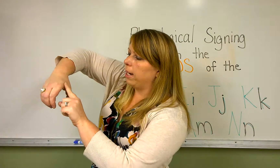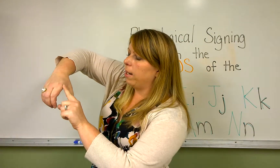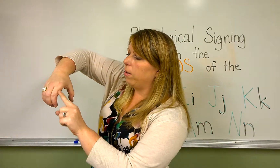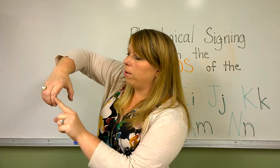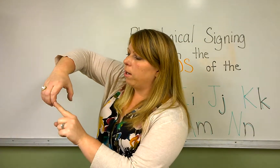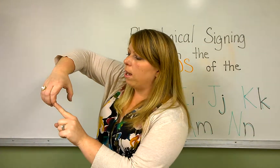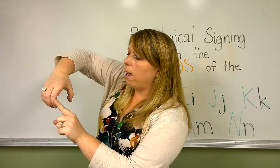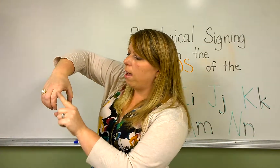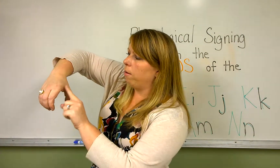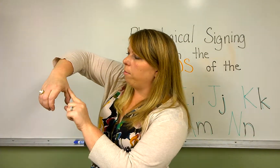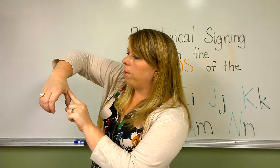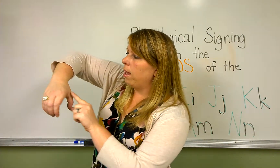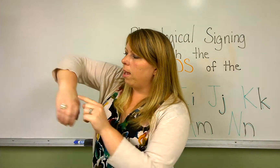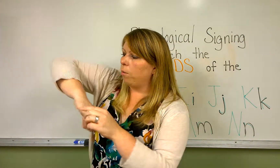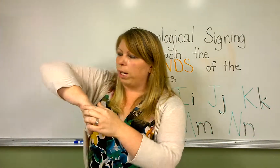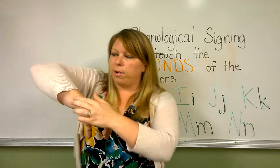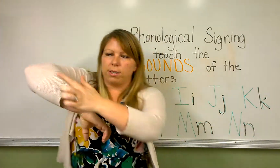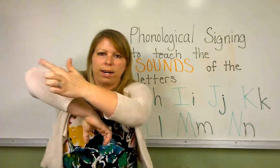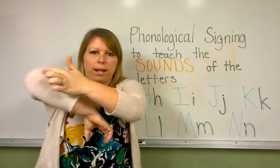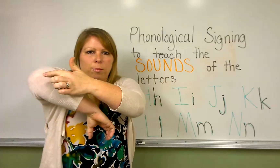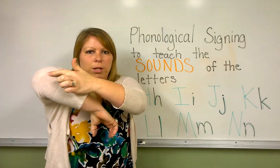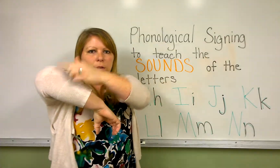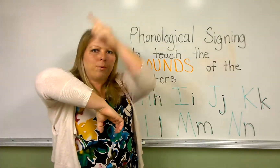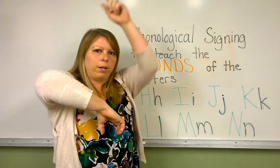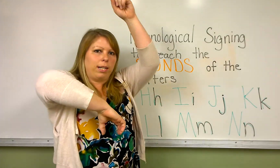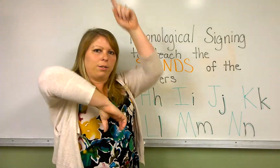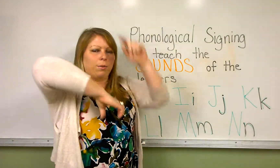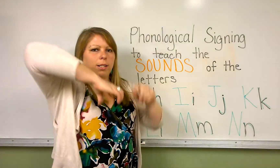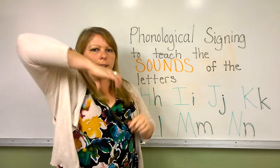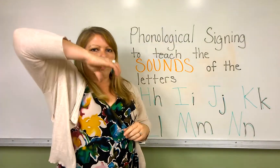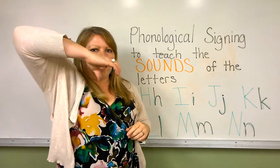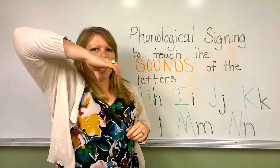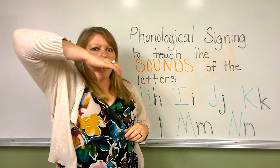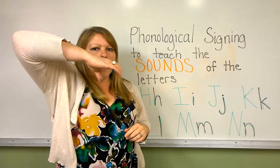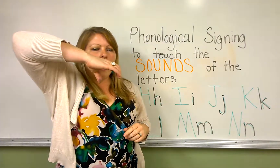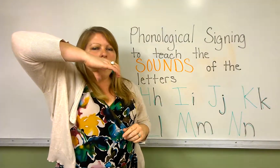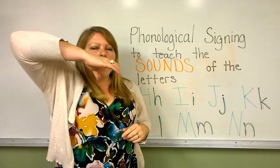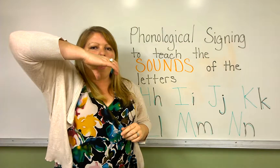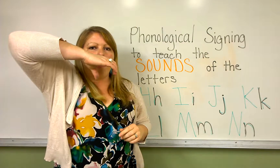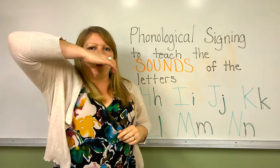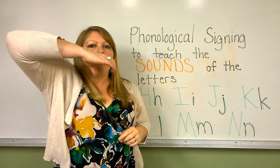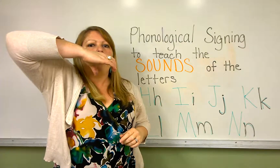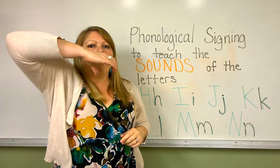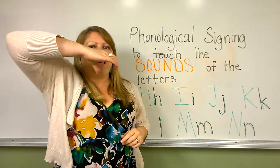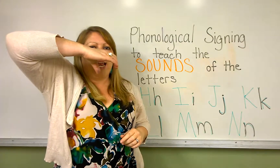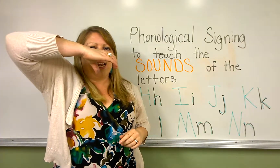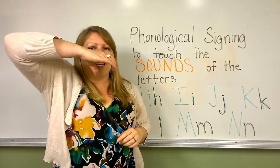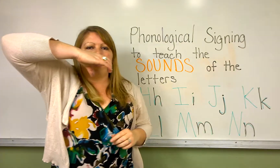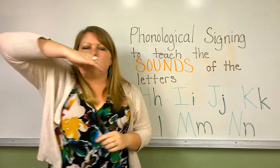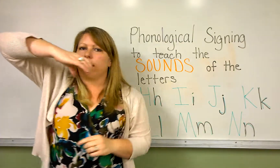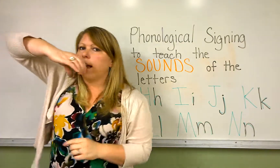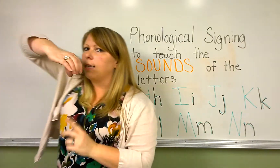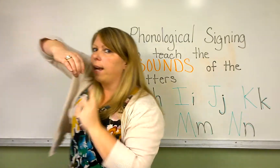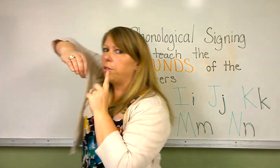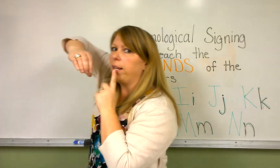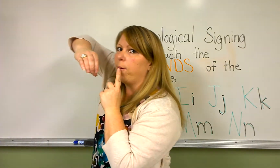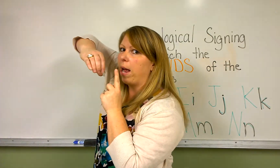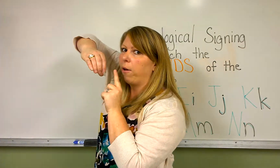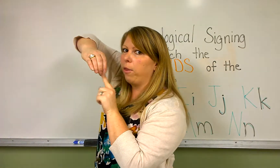rounded hump. We use our elbow pointing towards the sky, and then we put the hand not touching the mouth